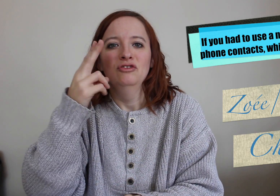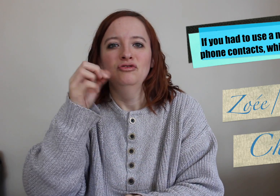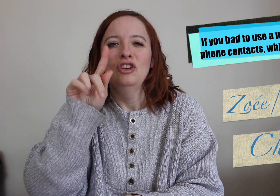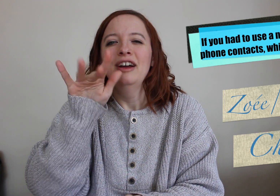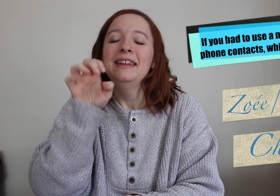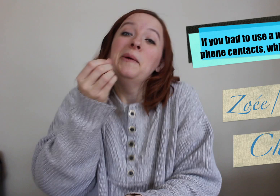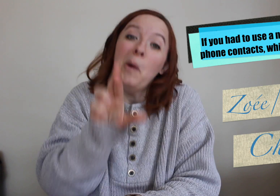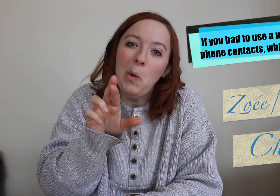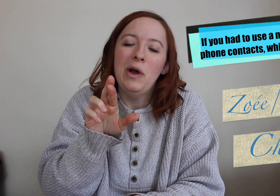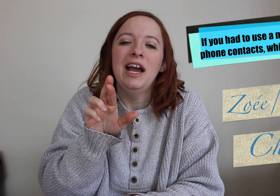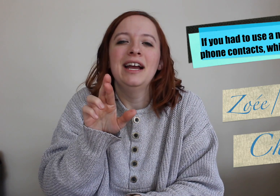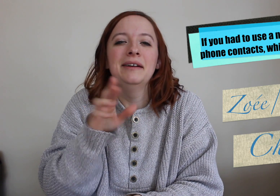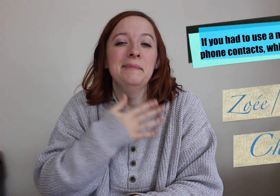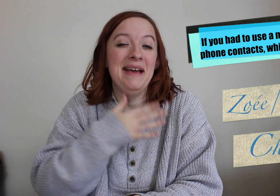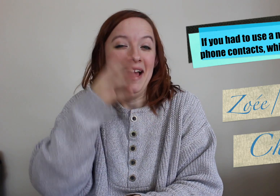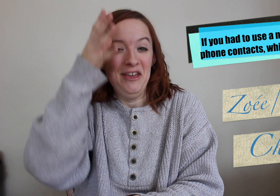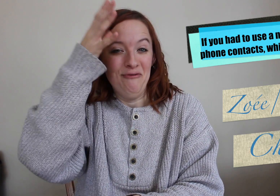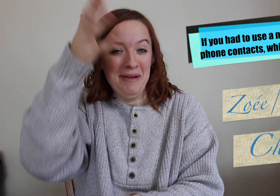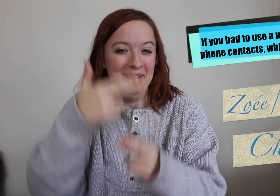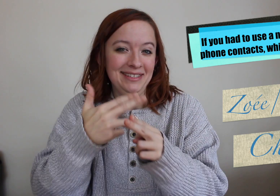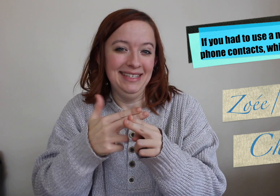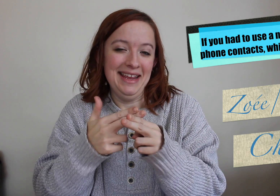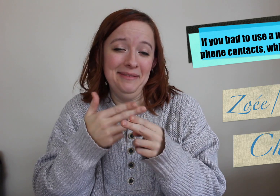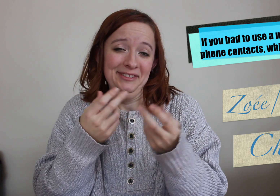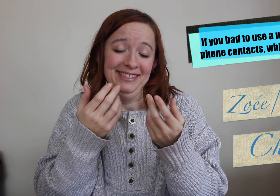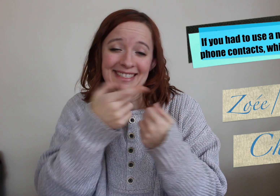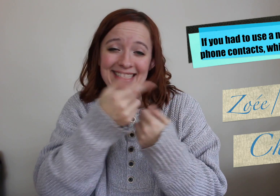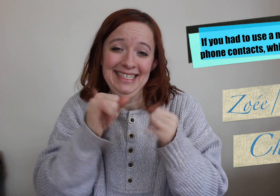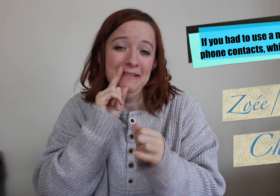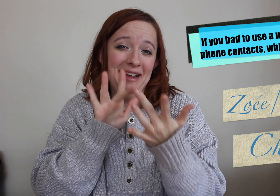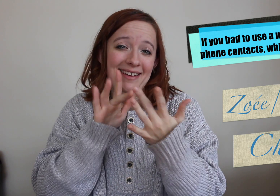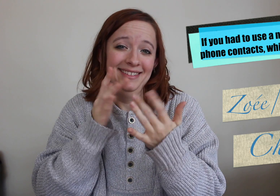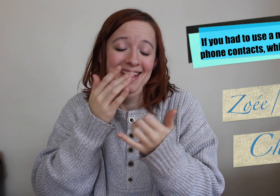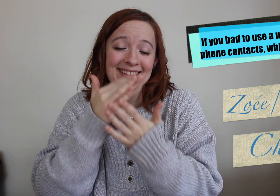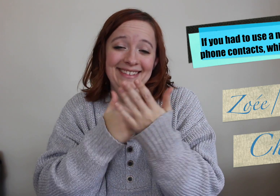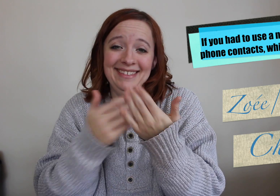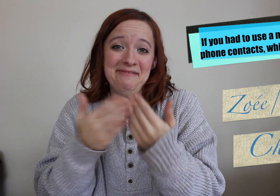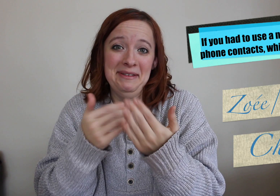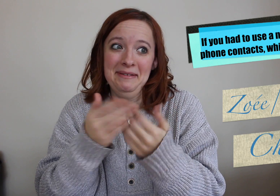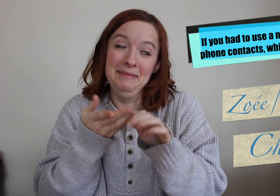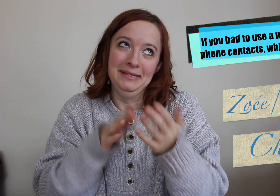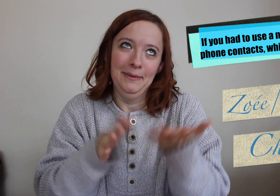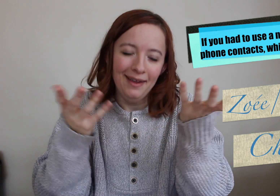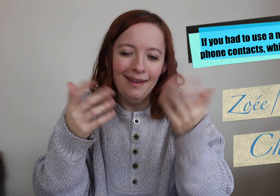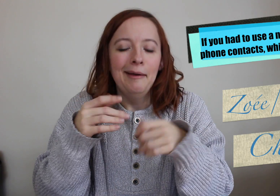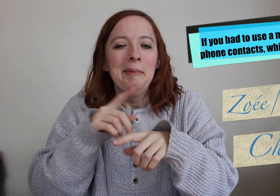But I picked Charlie for a boy, or it's actually my grandpa's name, and he just still happens to be in my contact list, even though he's